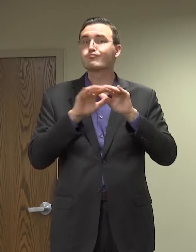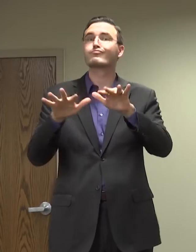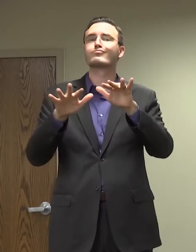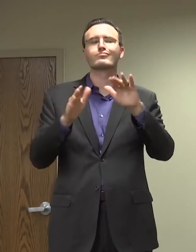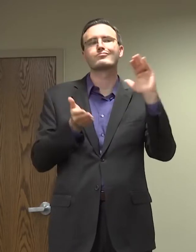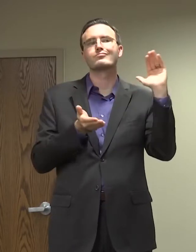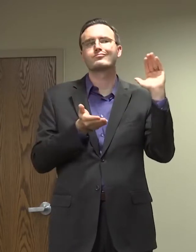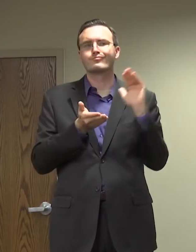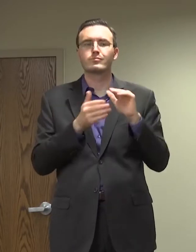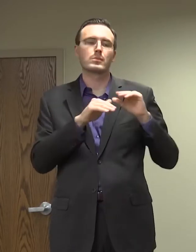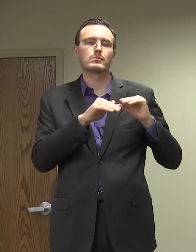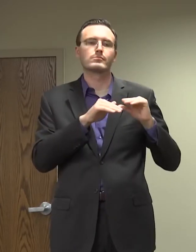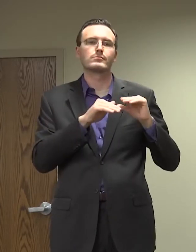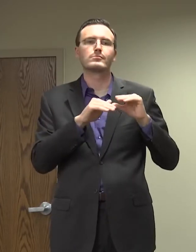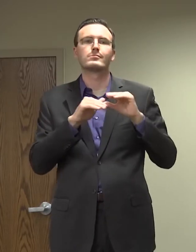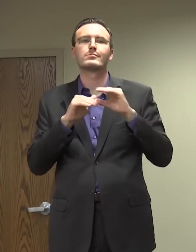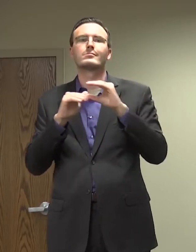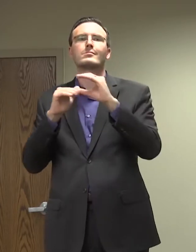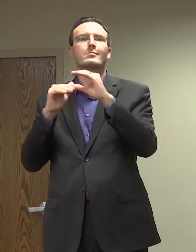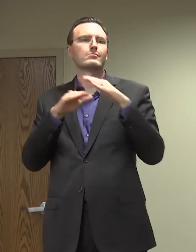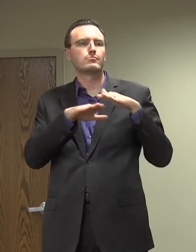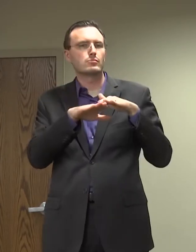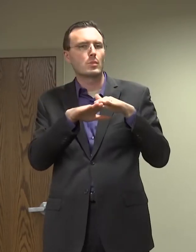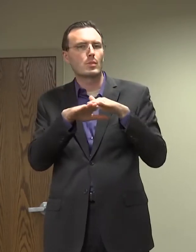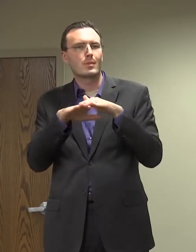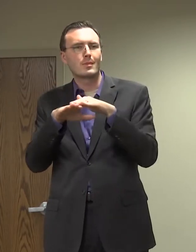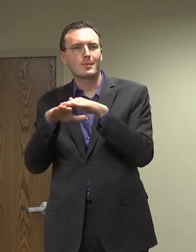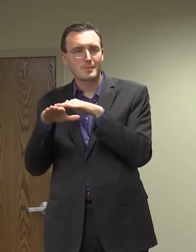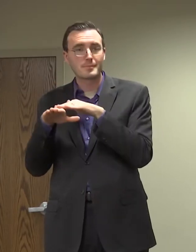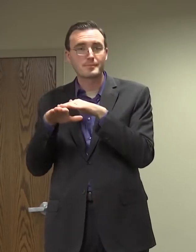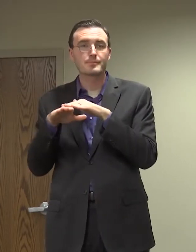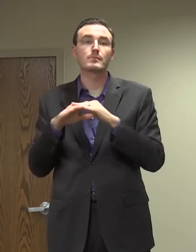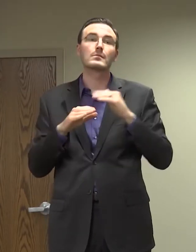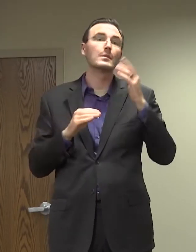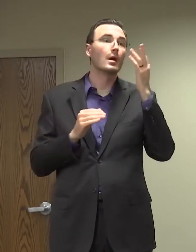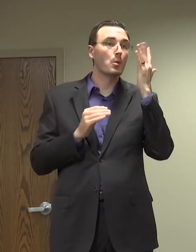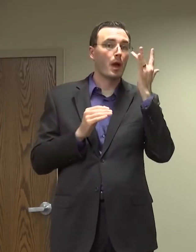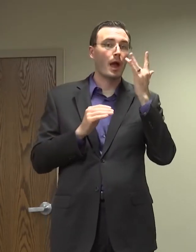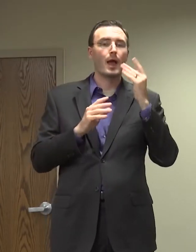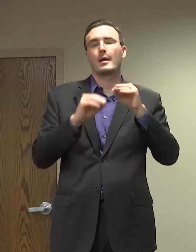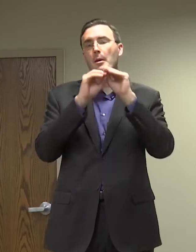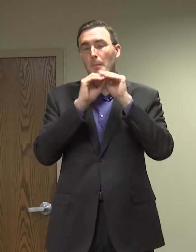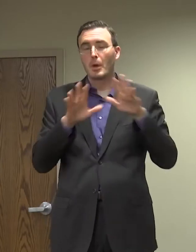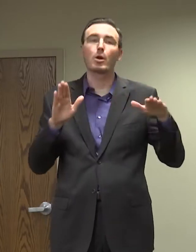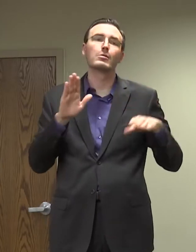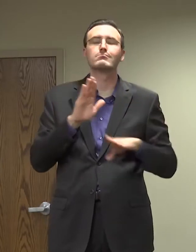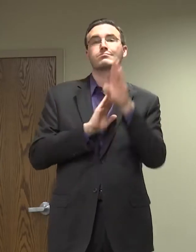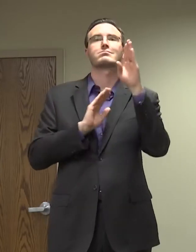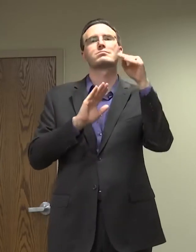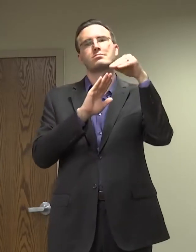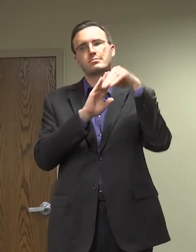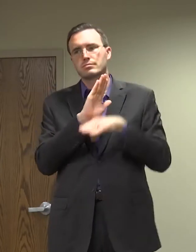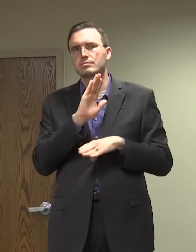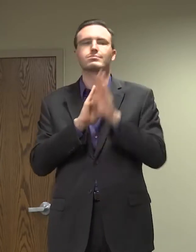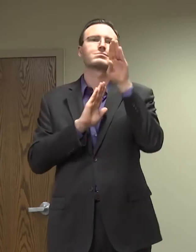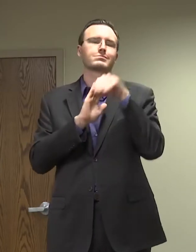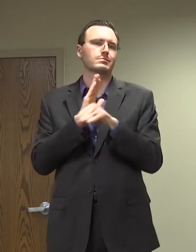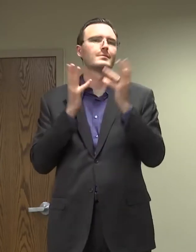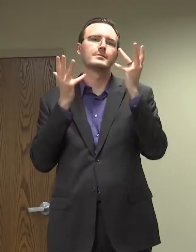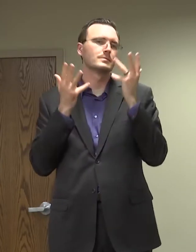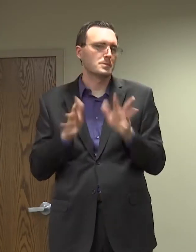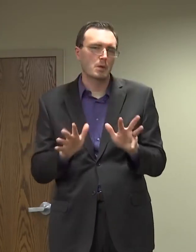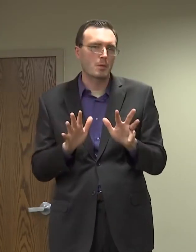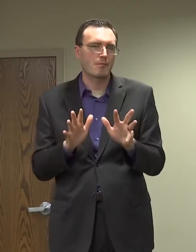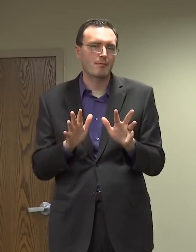we do not get large spikes, that we may have increases, and then we come down again. The state is now